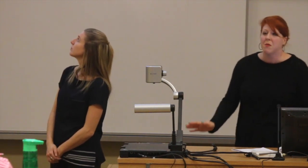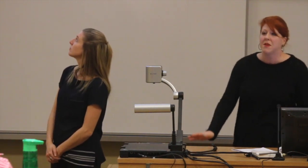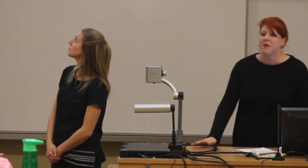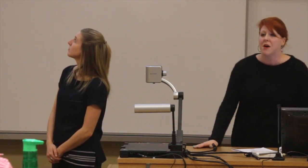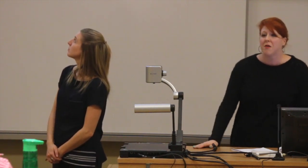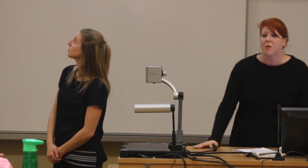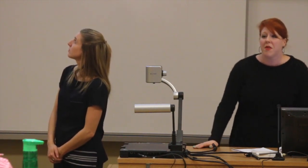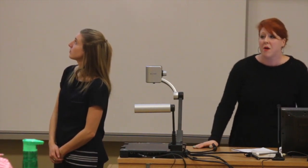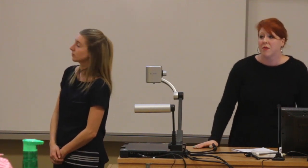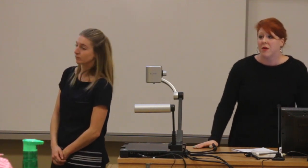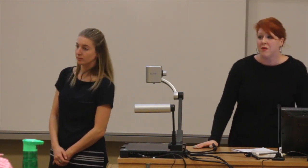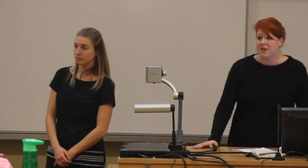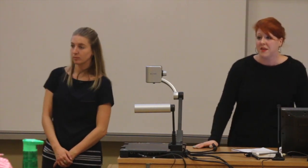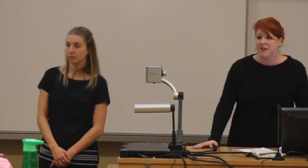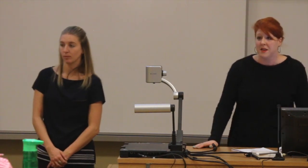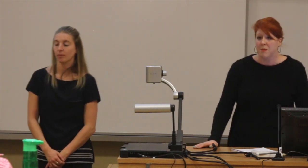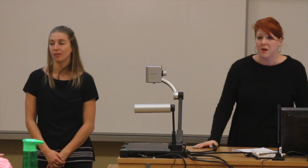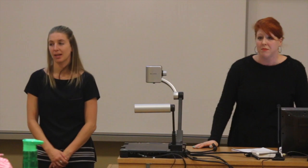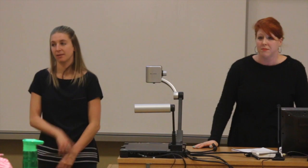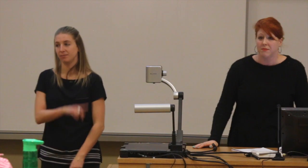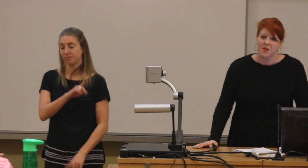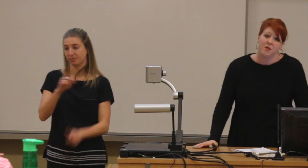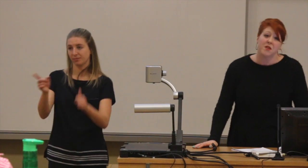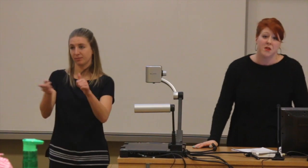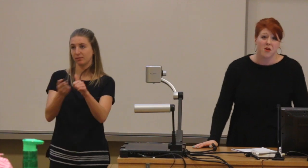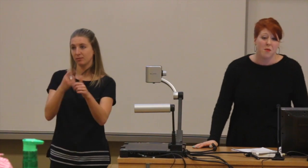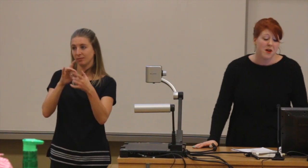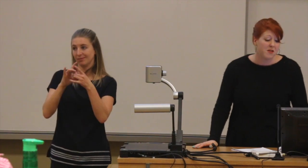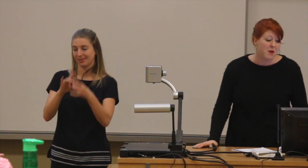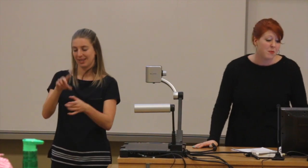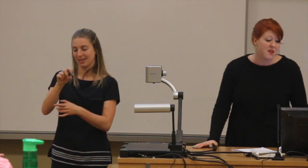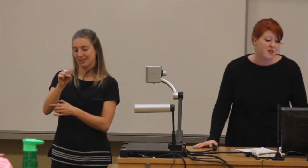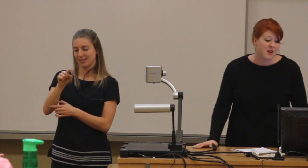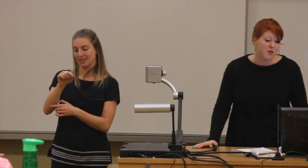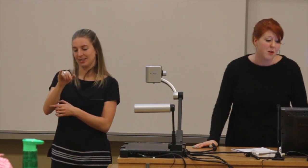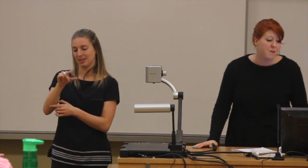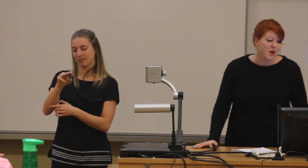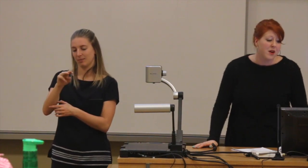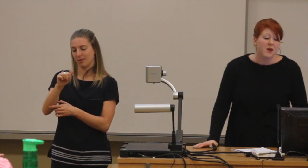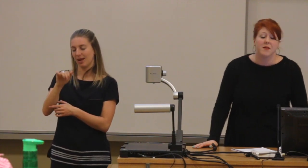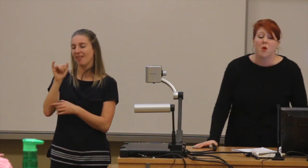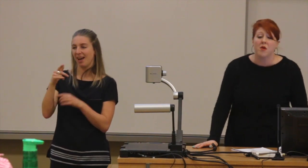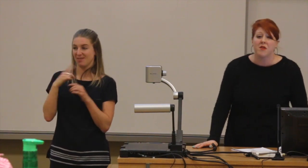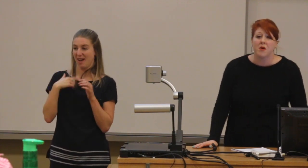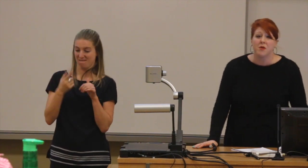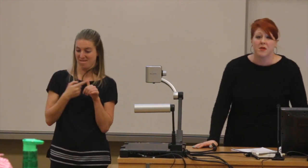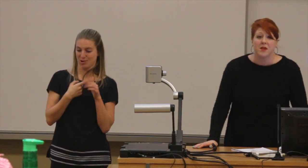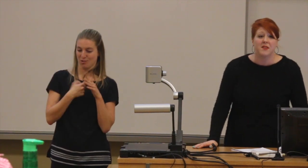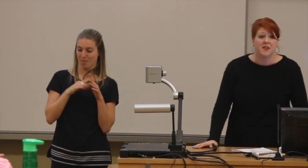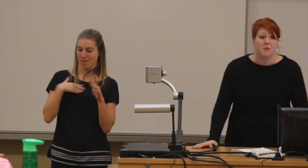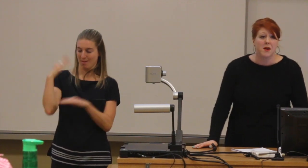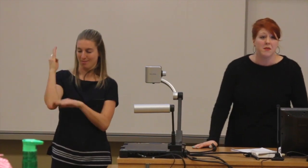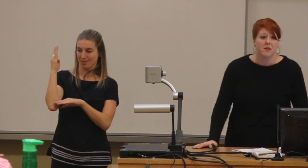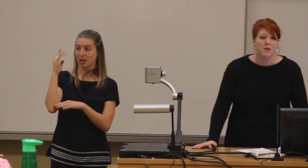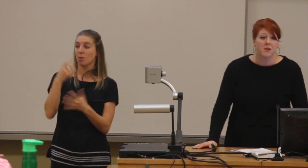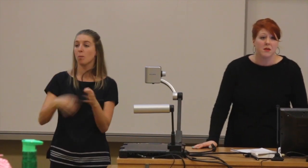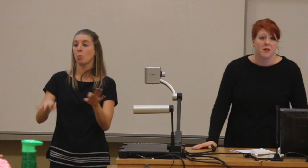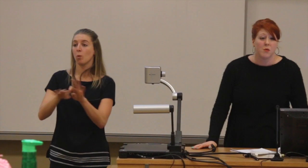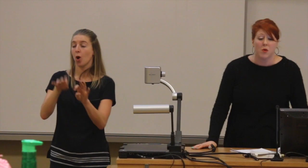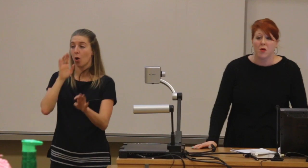cannot talk about mental health without addressing stigma, and this was on the top end of my presentation. It's important to note that